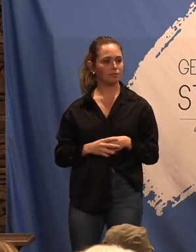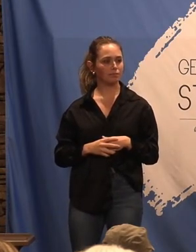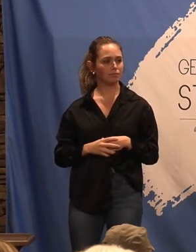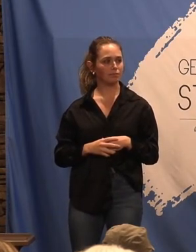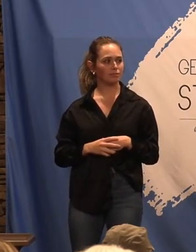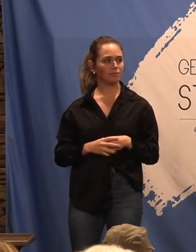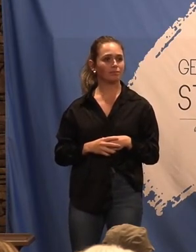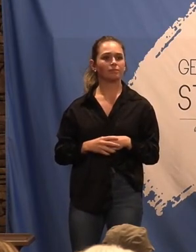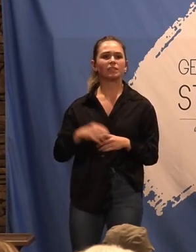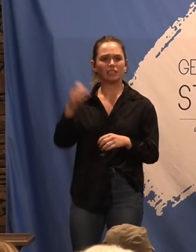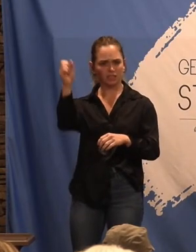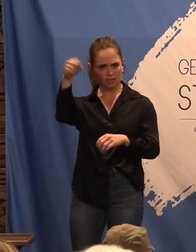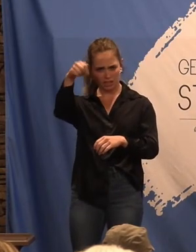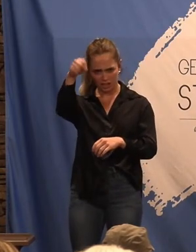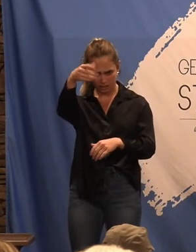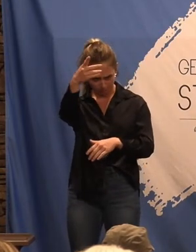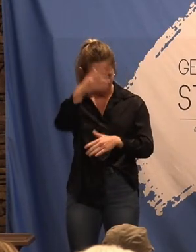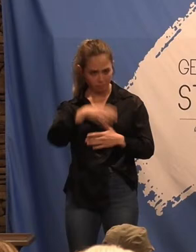Yes, sir.